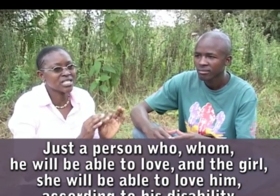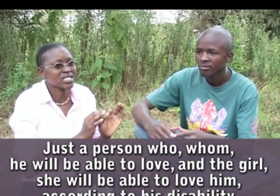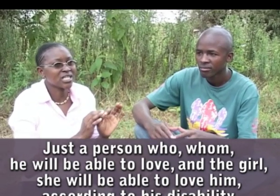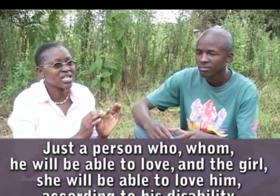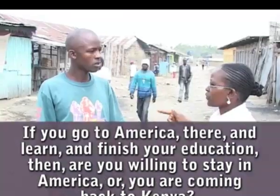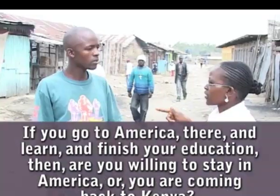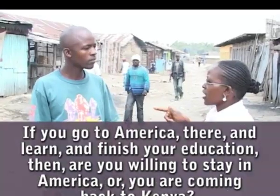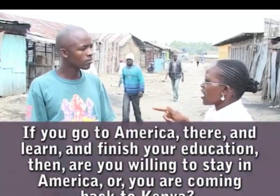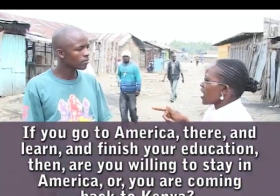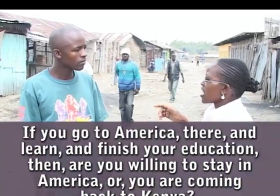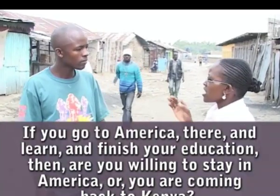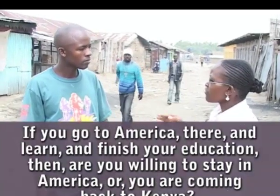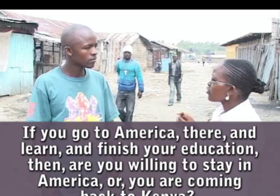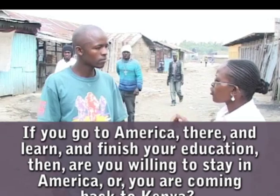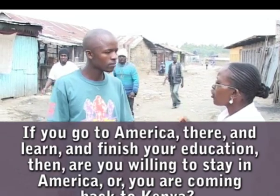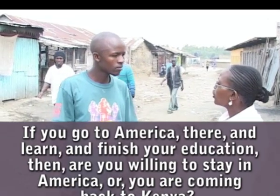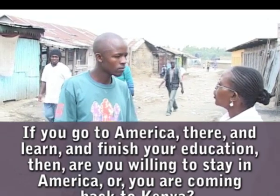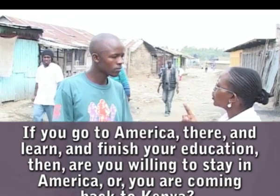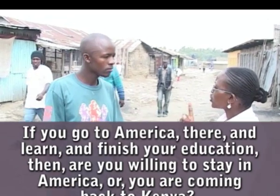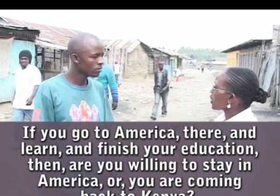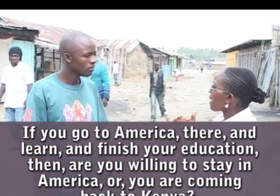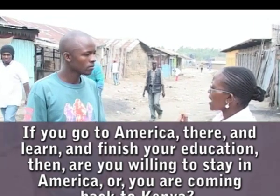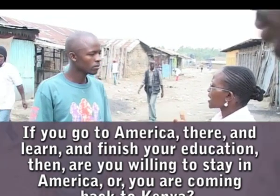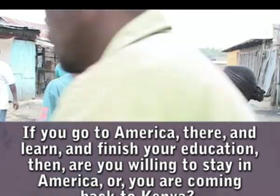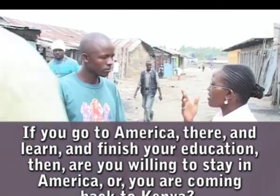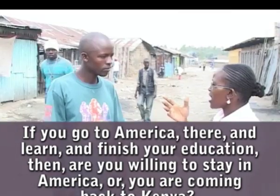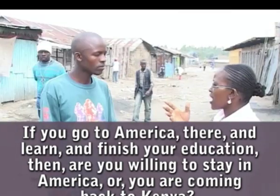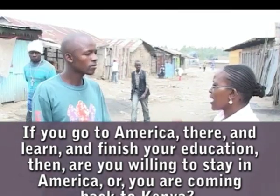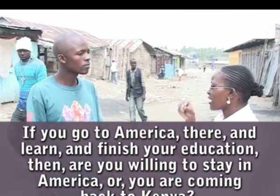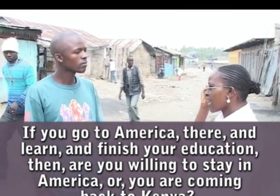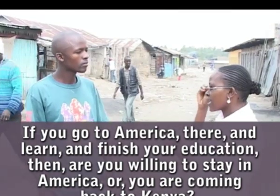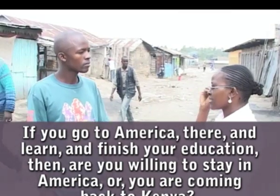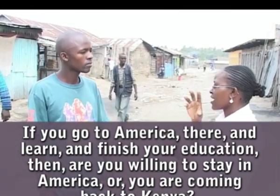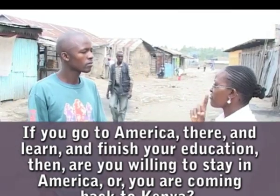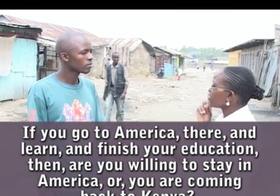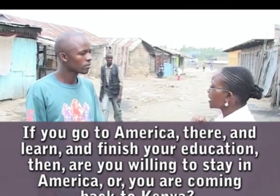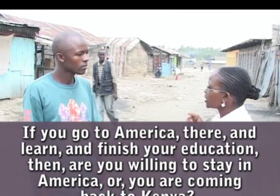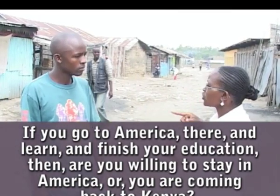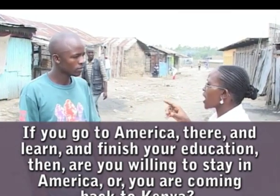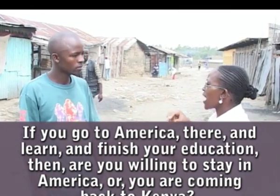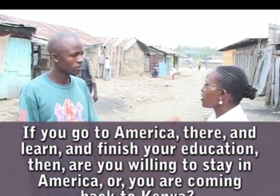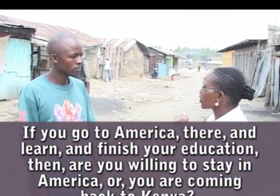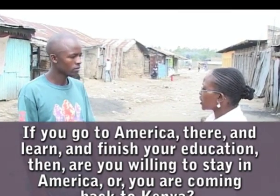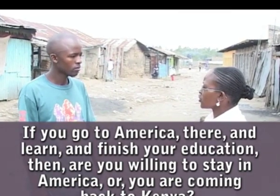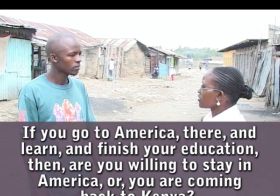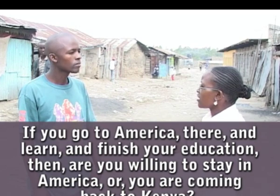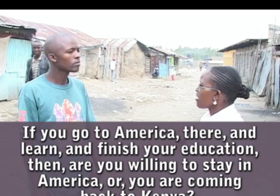disability. If you go to America there and learn and finish your education,